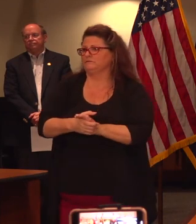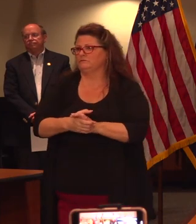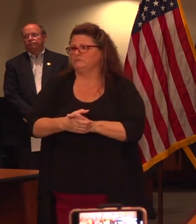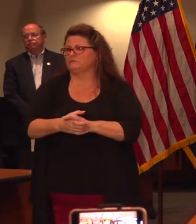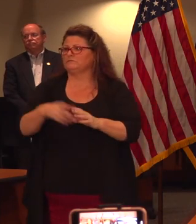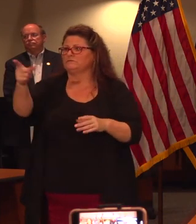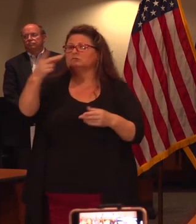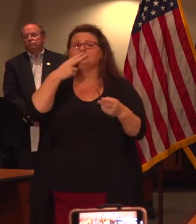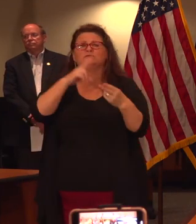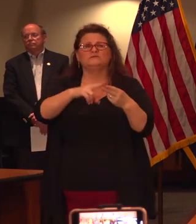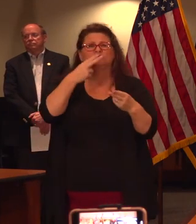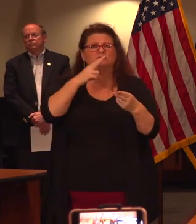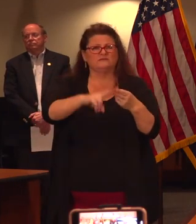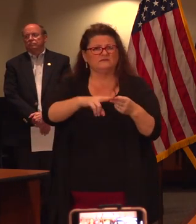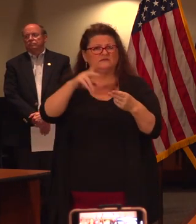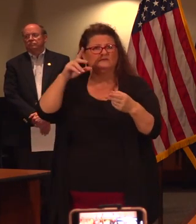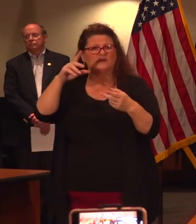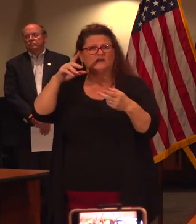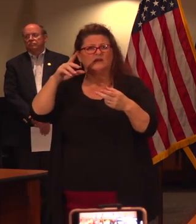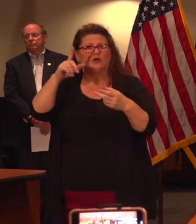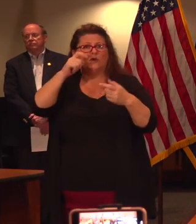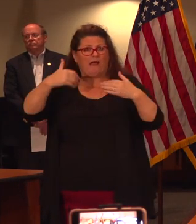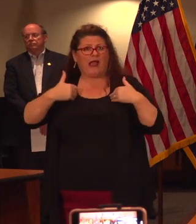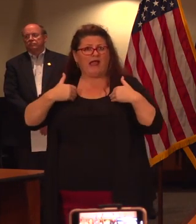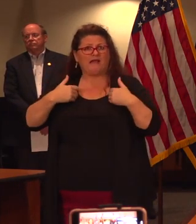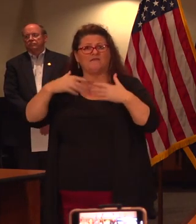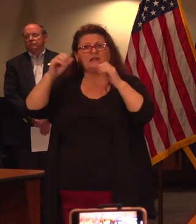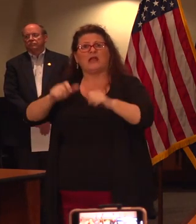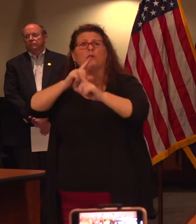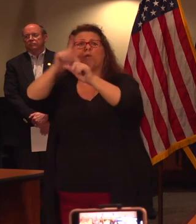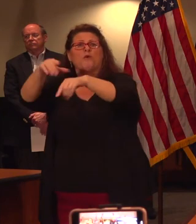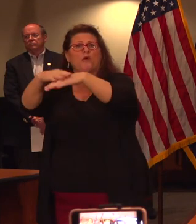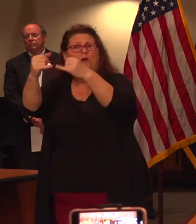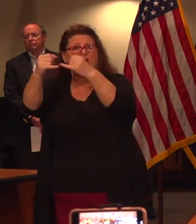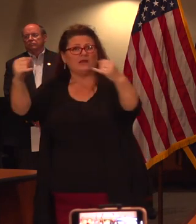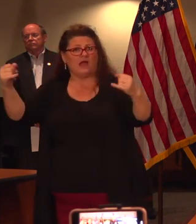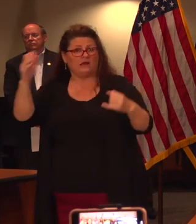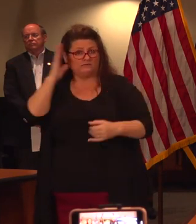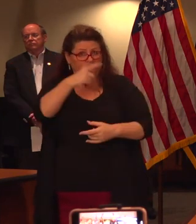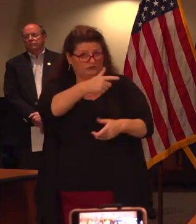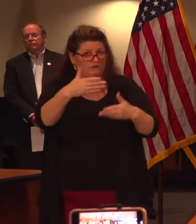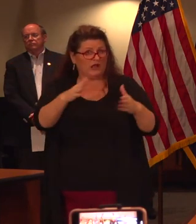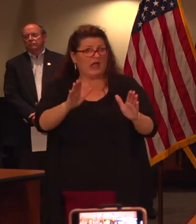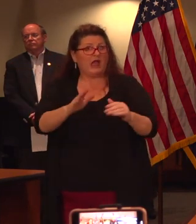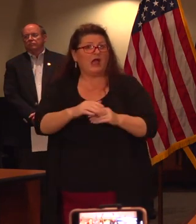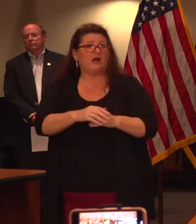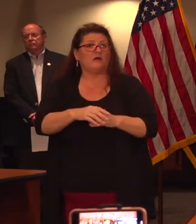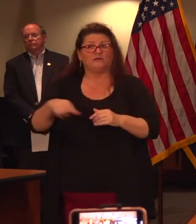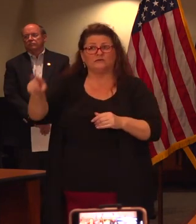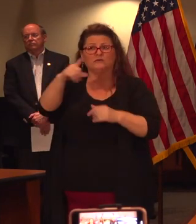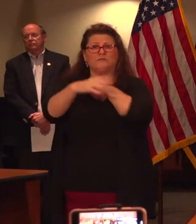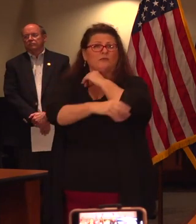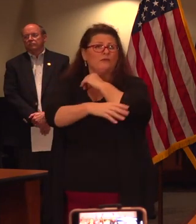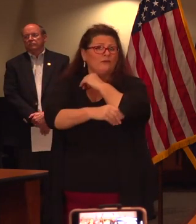people on food stamps to be able to order groceries online. Is that something you consider implementing here in South Carolina for those on food stamps, those at-risk populations, so they